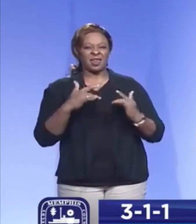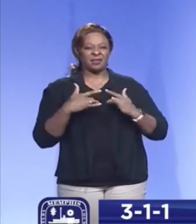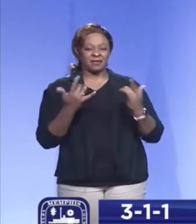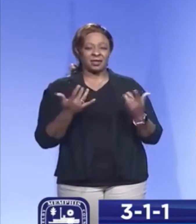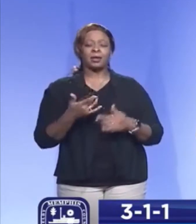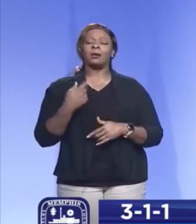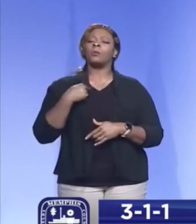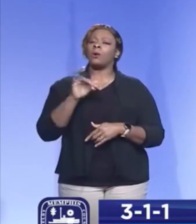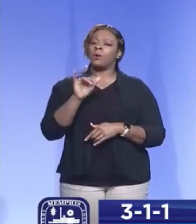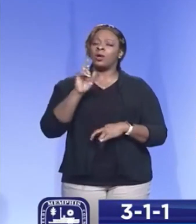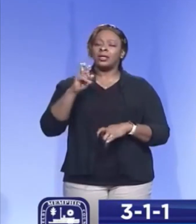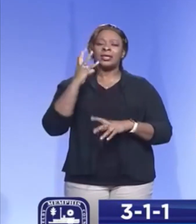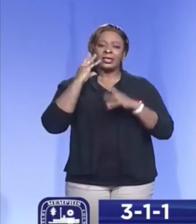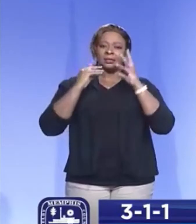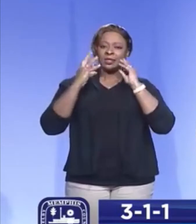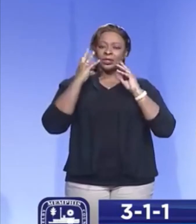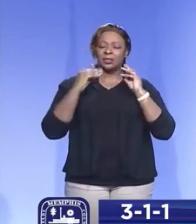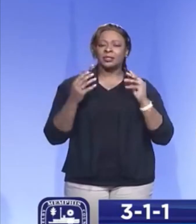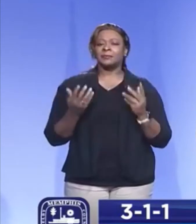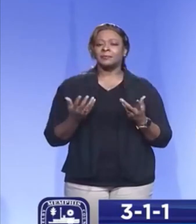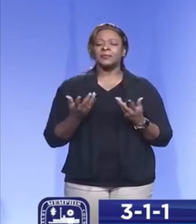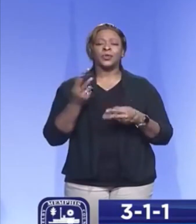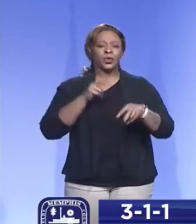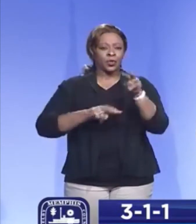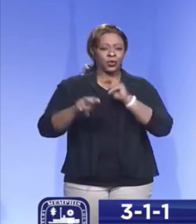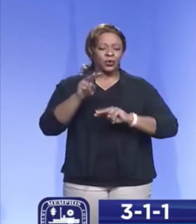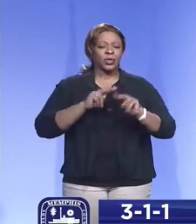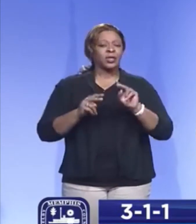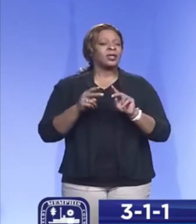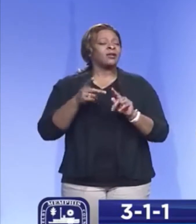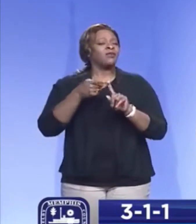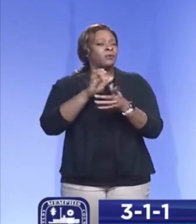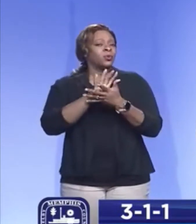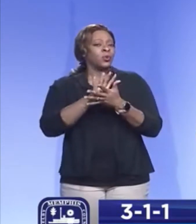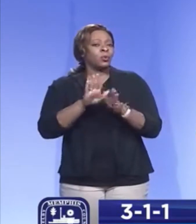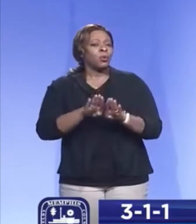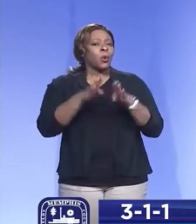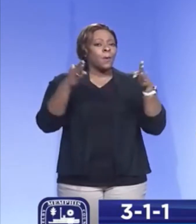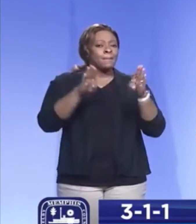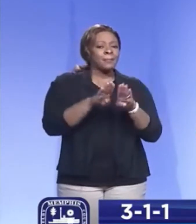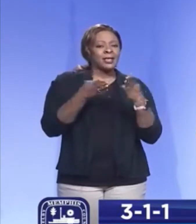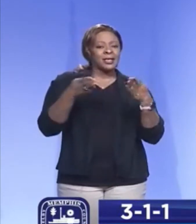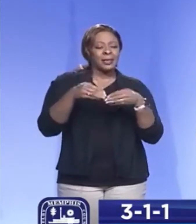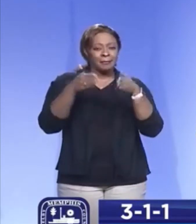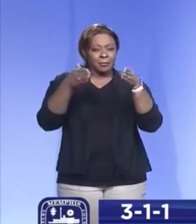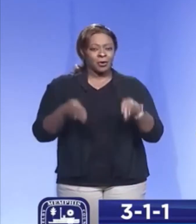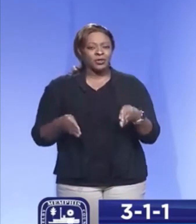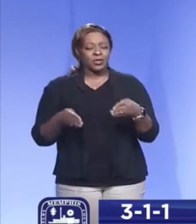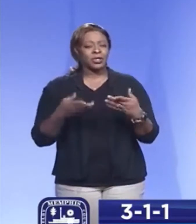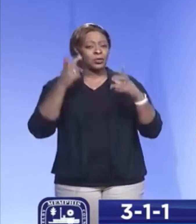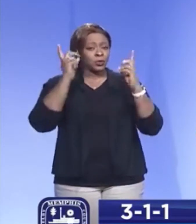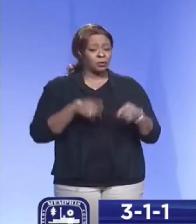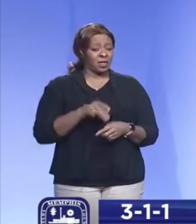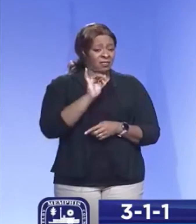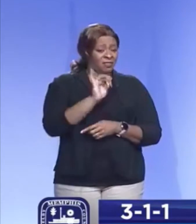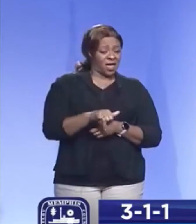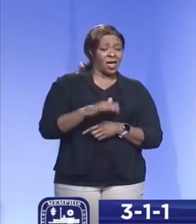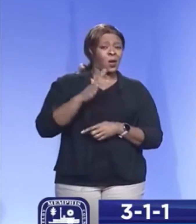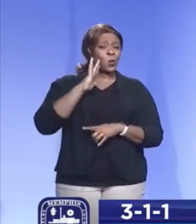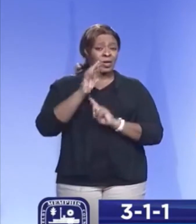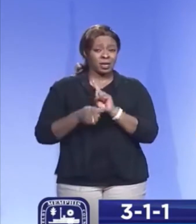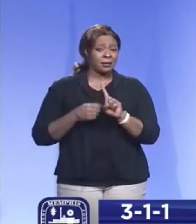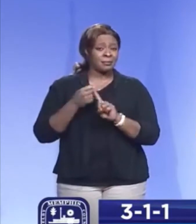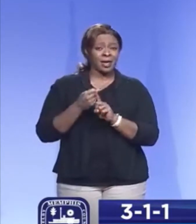needed to experience and look at the experience of schools reopening and determining if that was going to